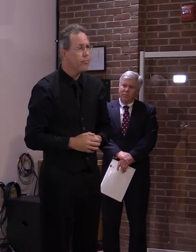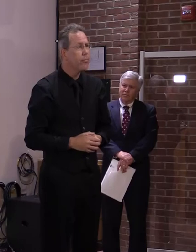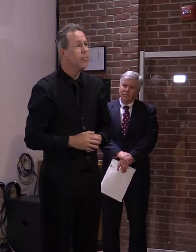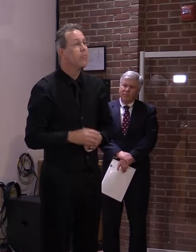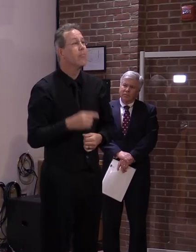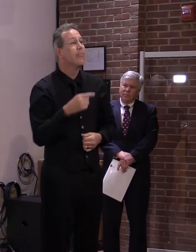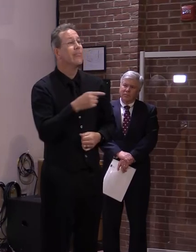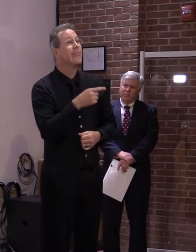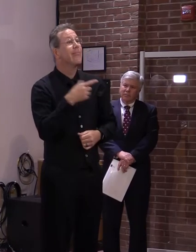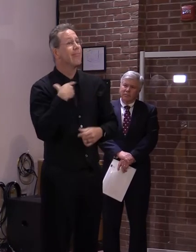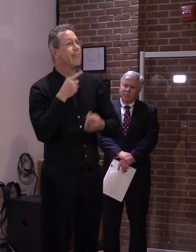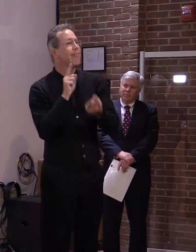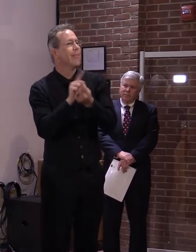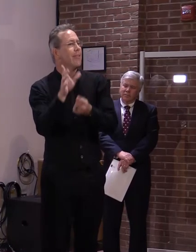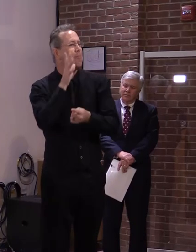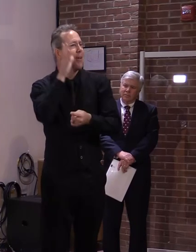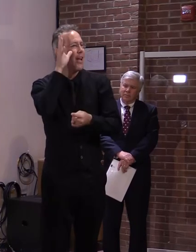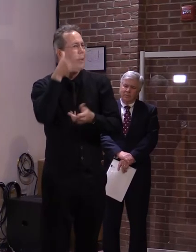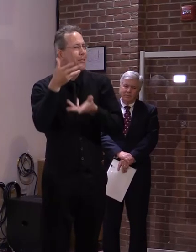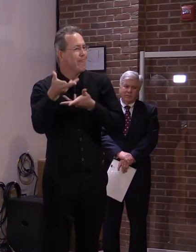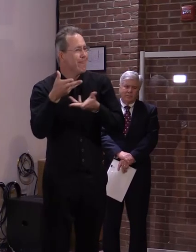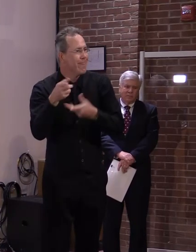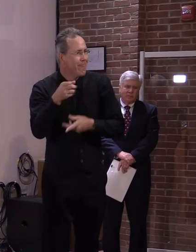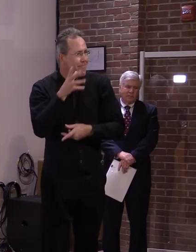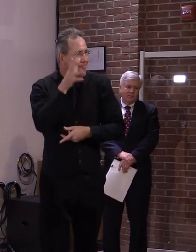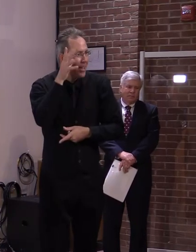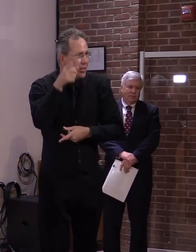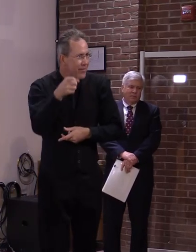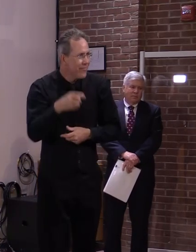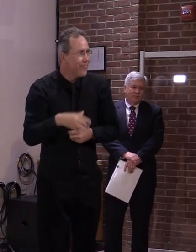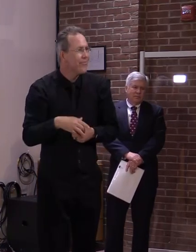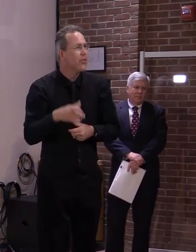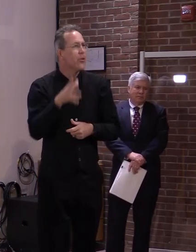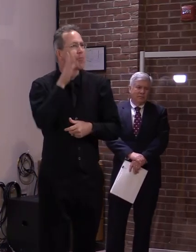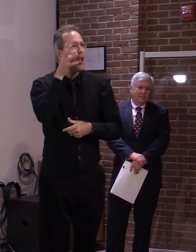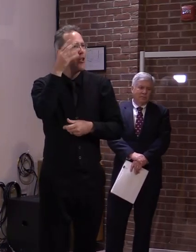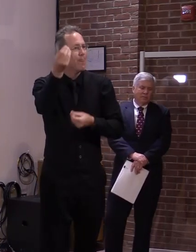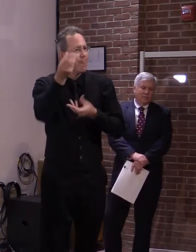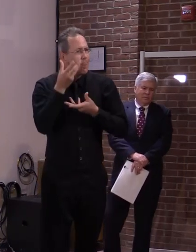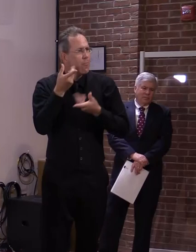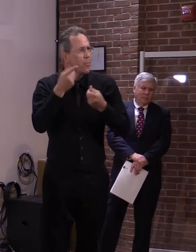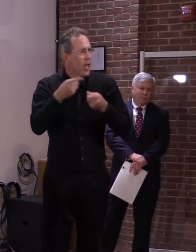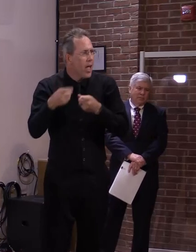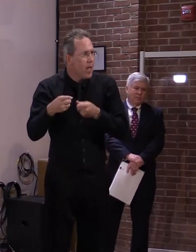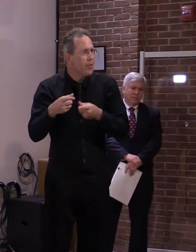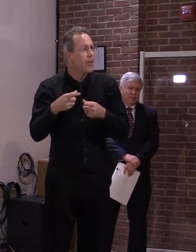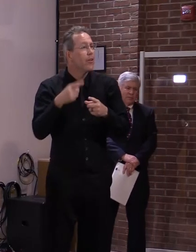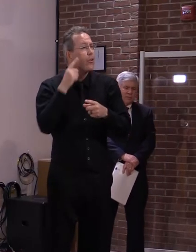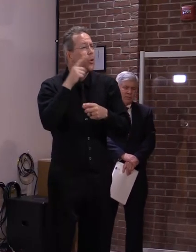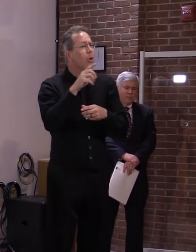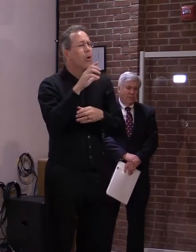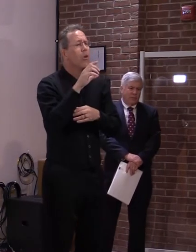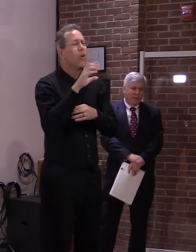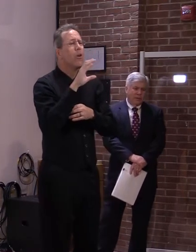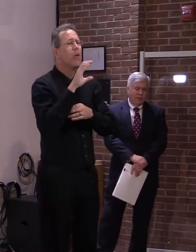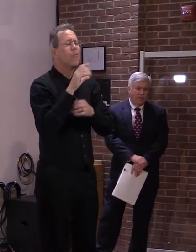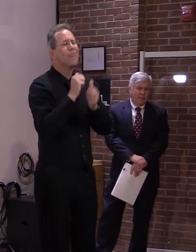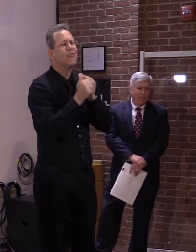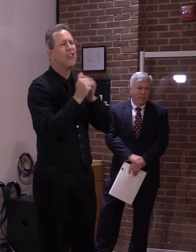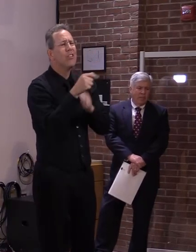the Coca-Cola 600 in Charlotte, North Carolina, NASCAR will be honoring our fallen